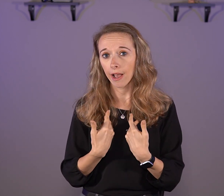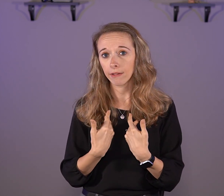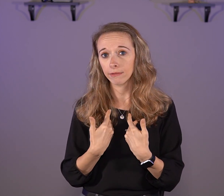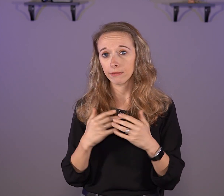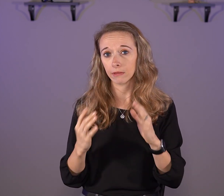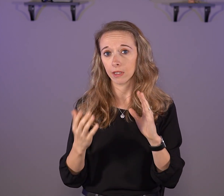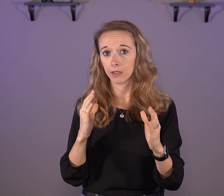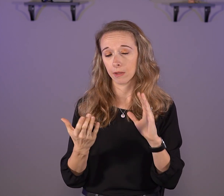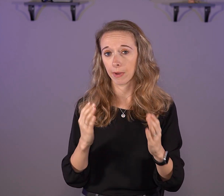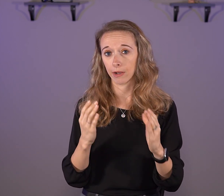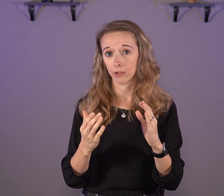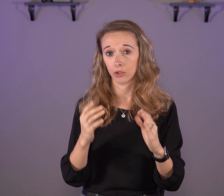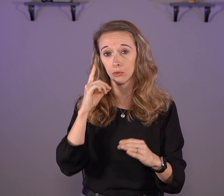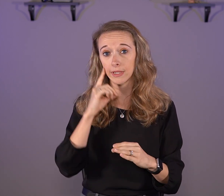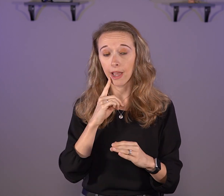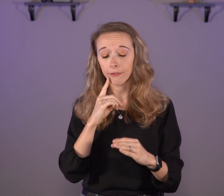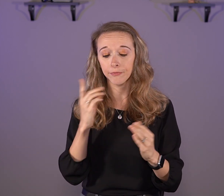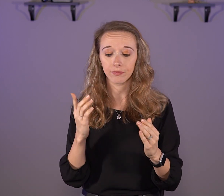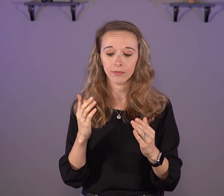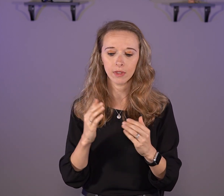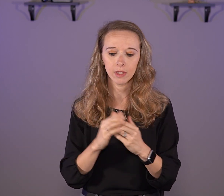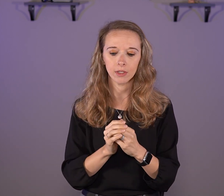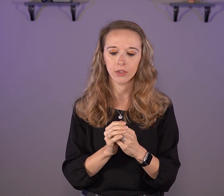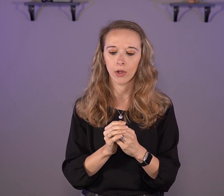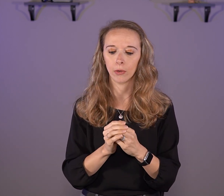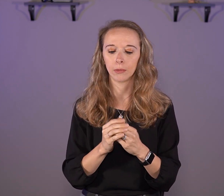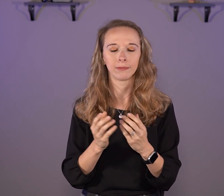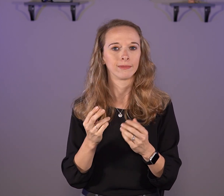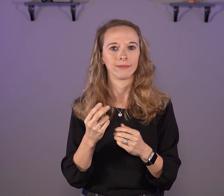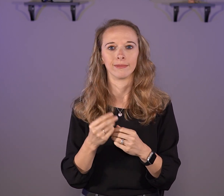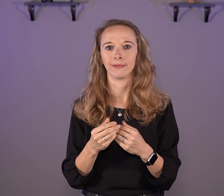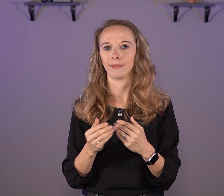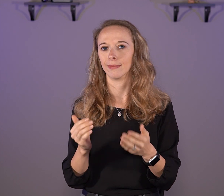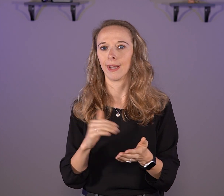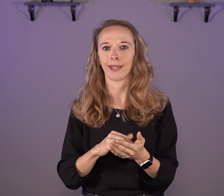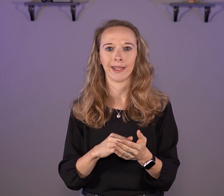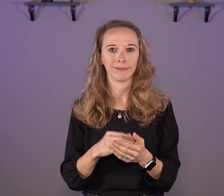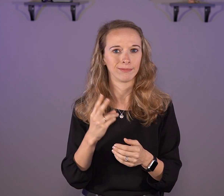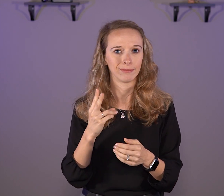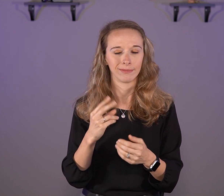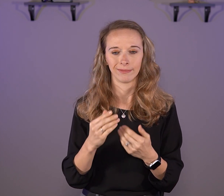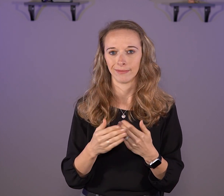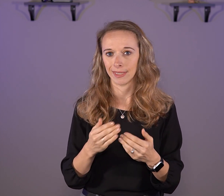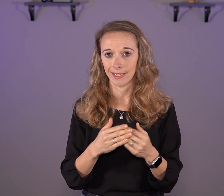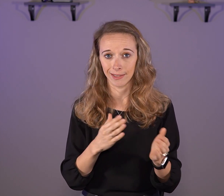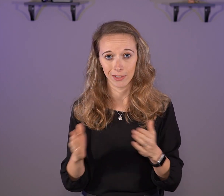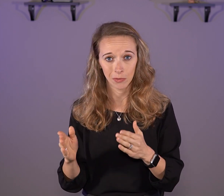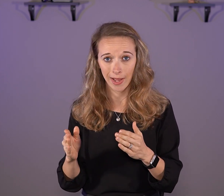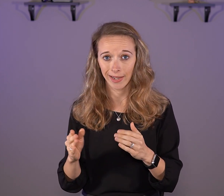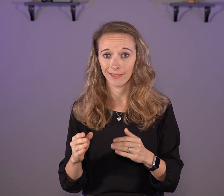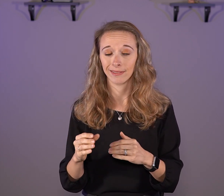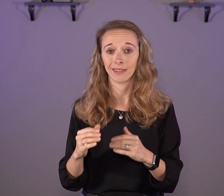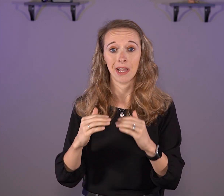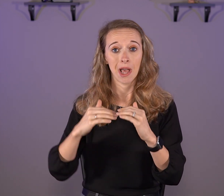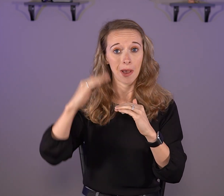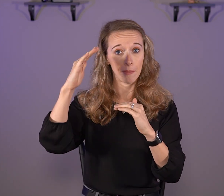have compared to deaf. So again, easiest way,